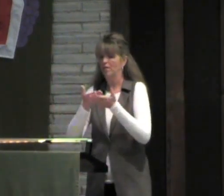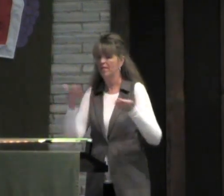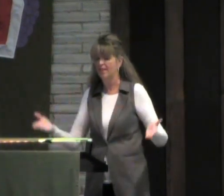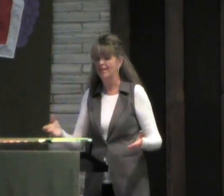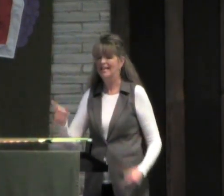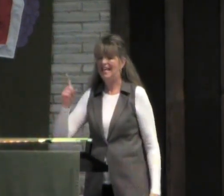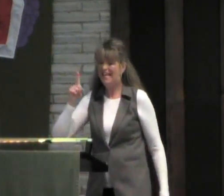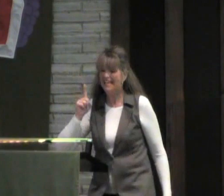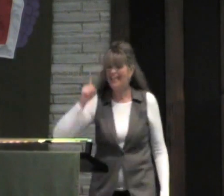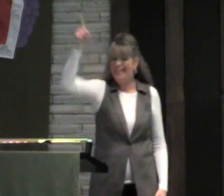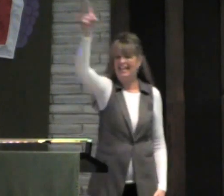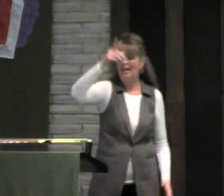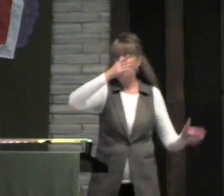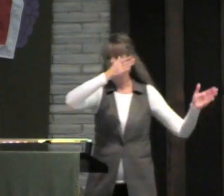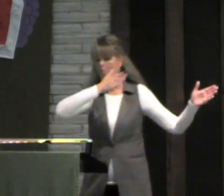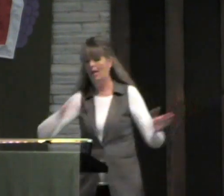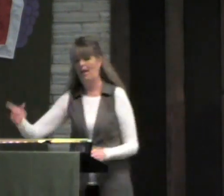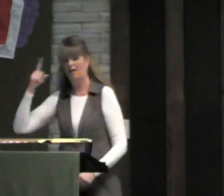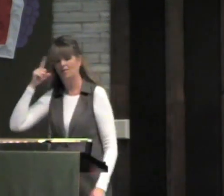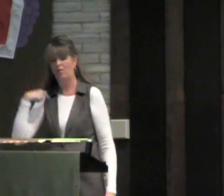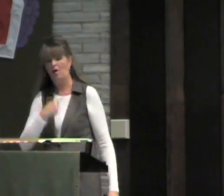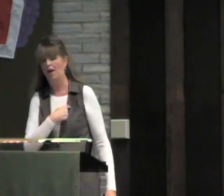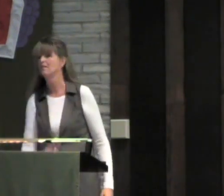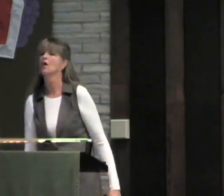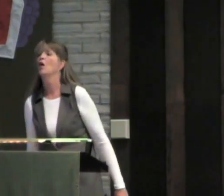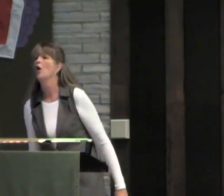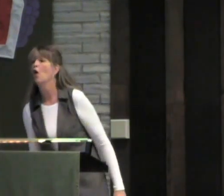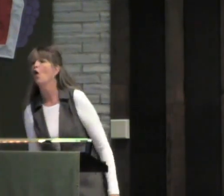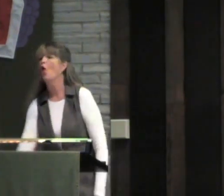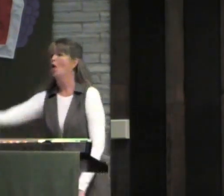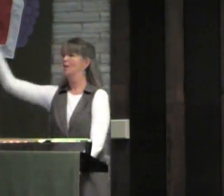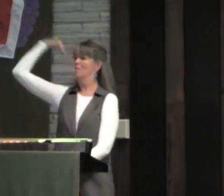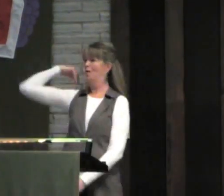the good things he planned for us long ago."